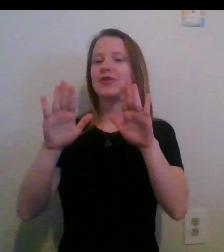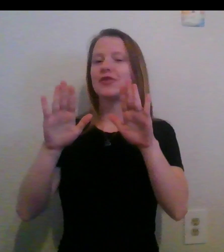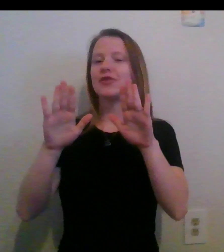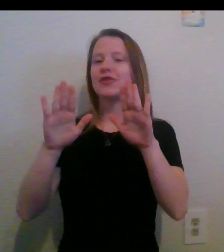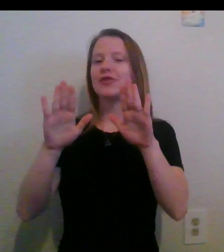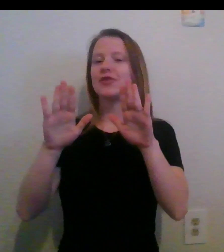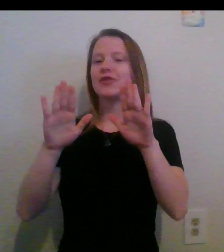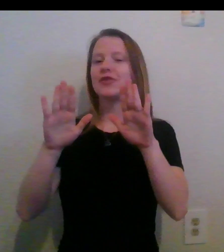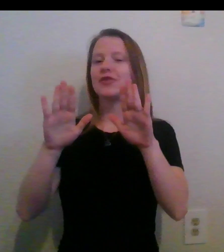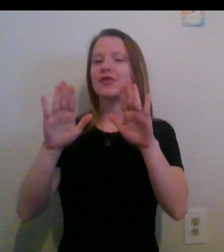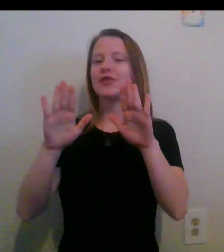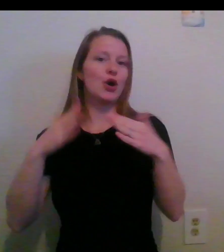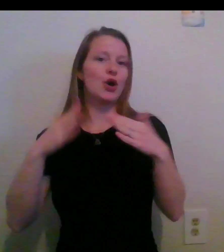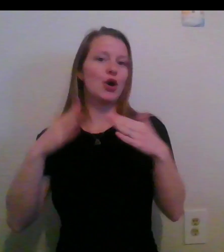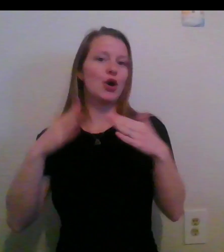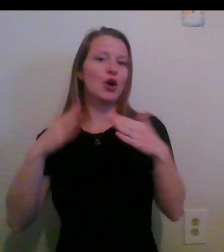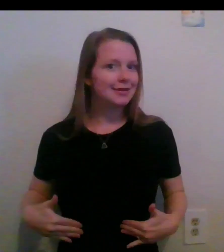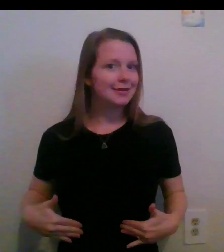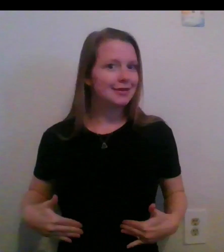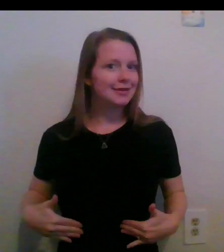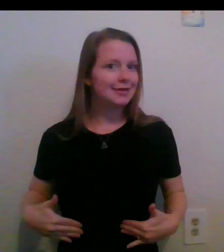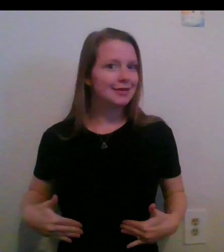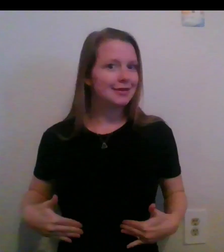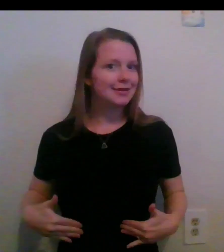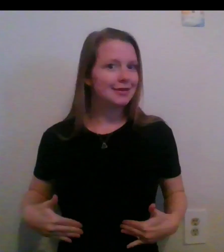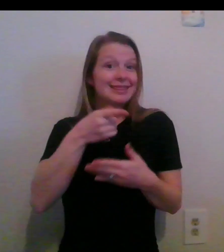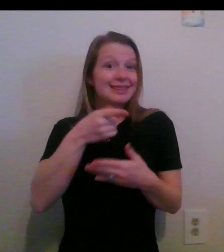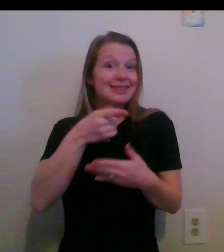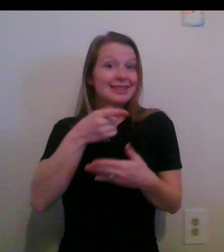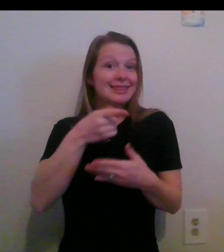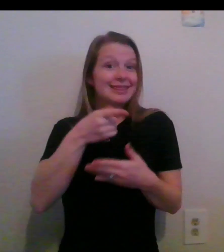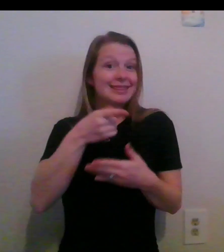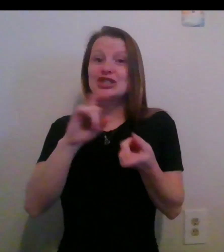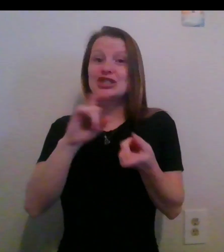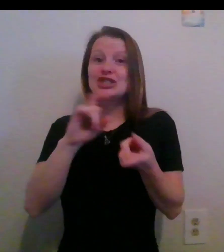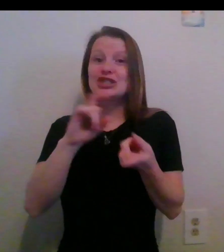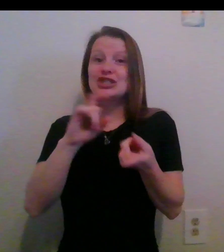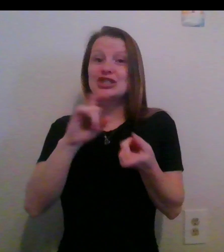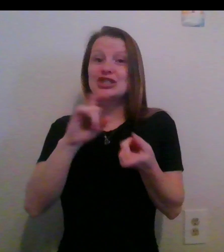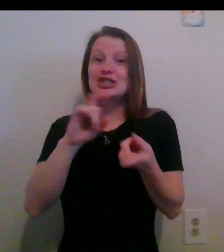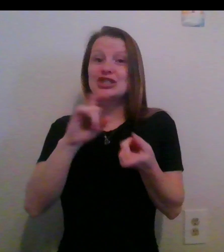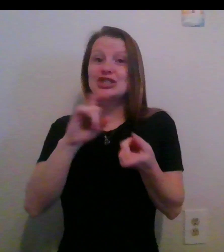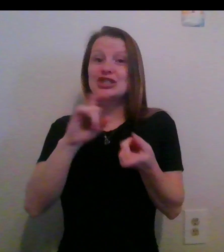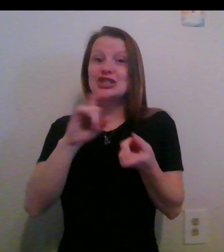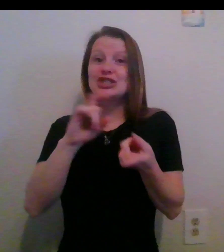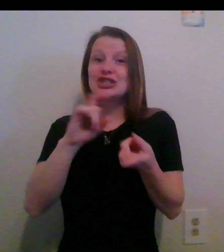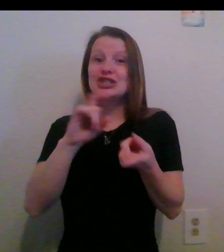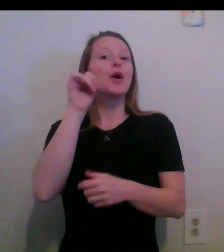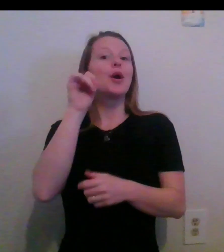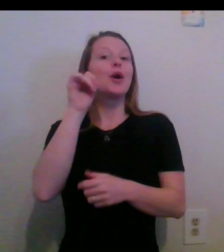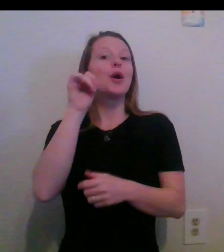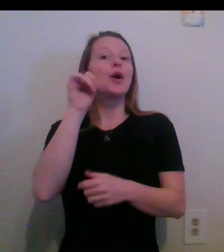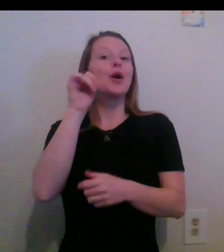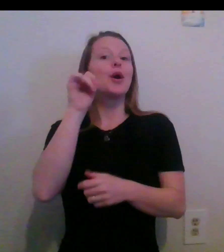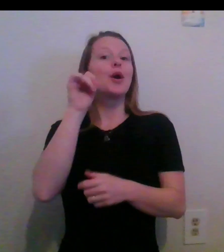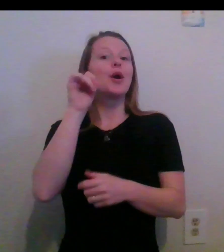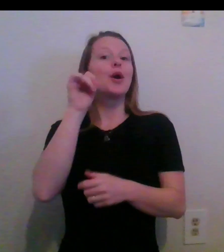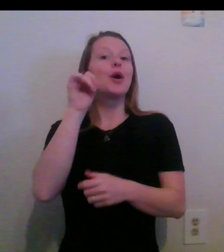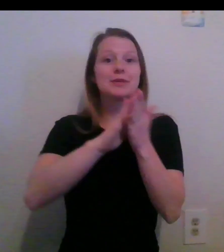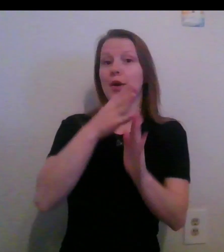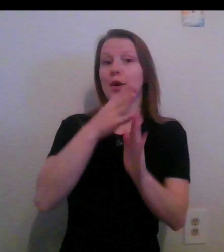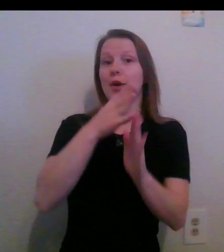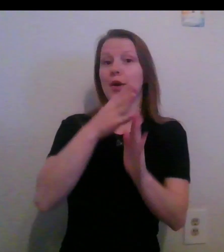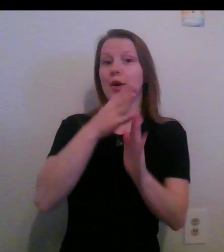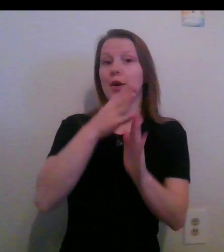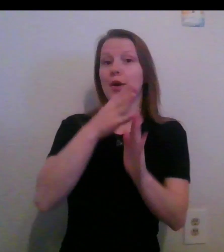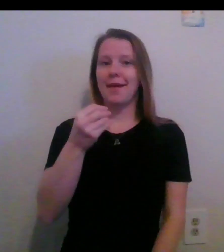change girls into women and boys into men. Notice that I said physical changes, because there are